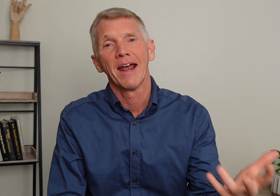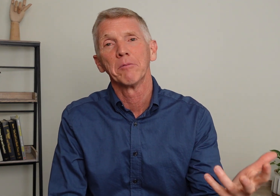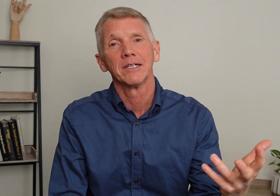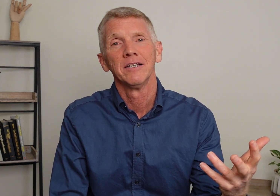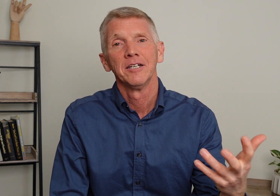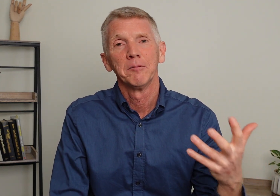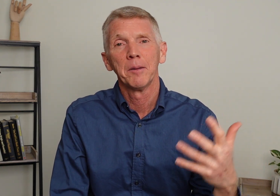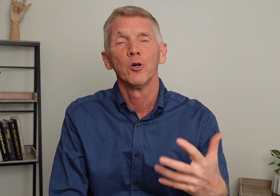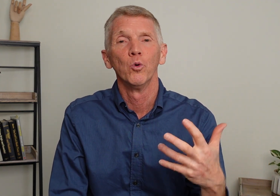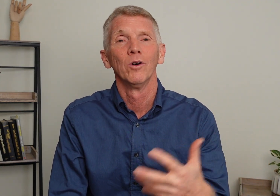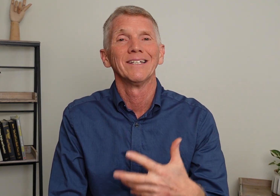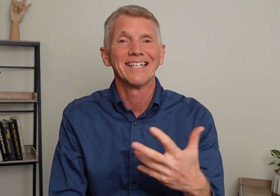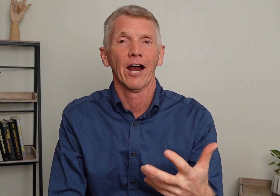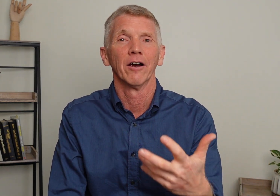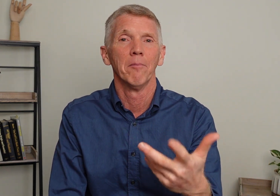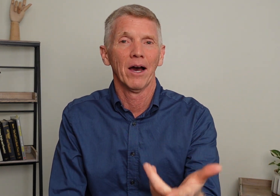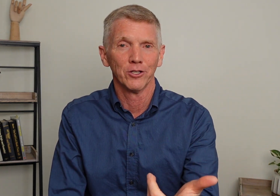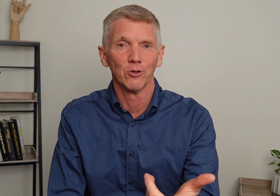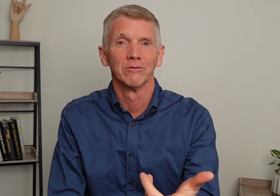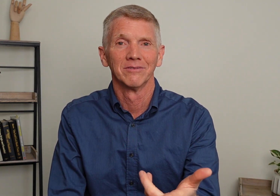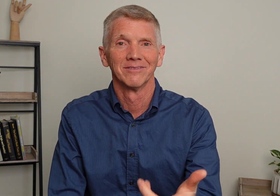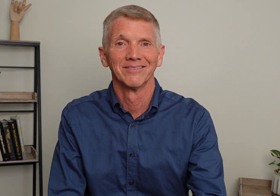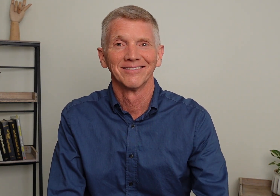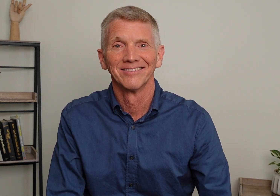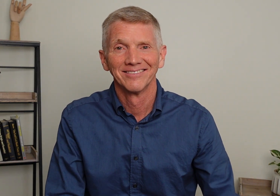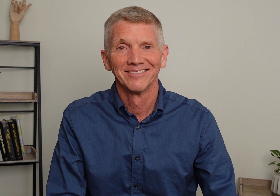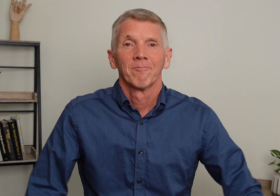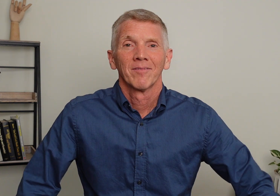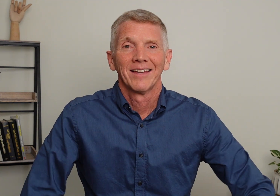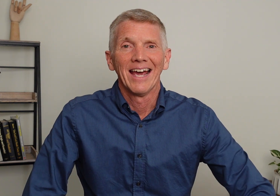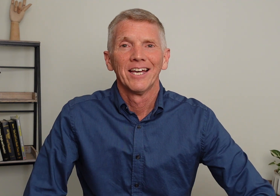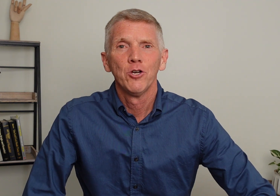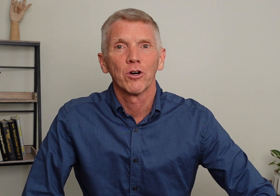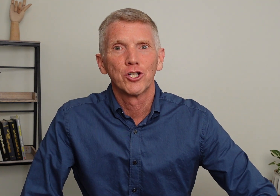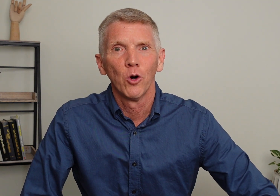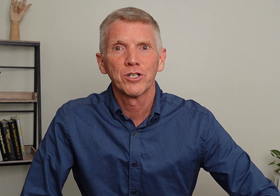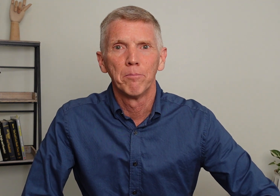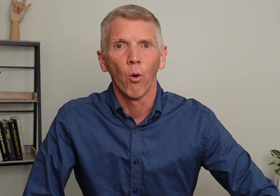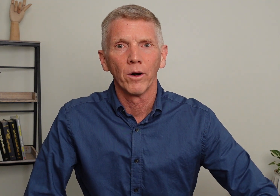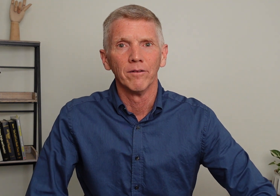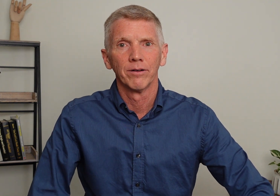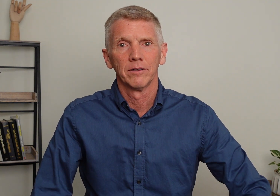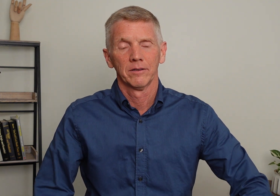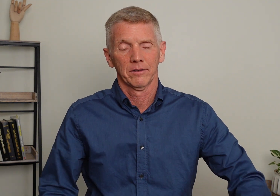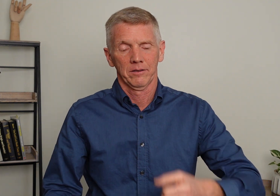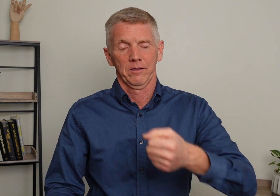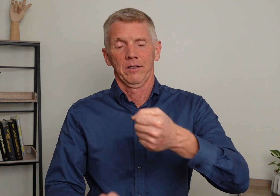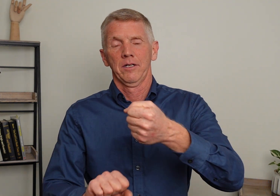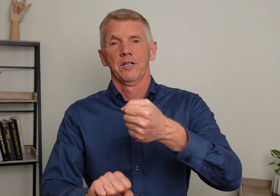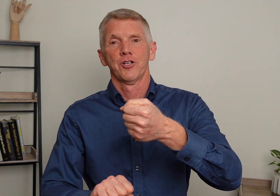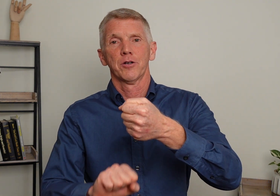family, people who really care about you. Okay, you are so supportive.